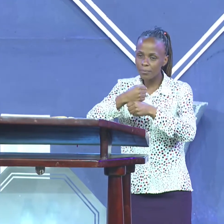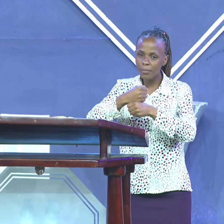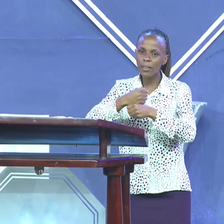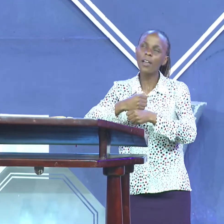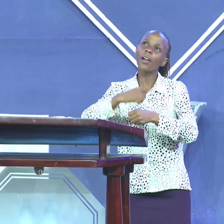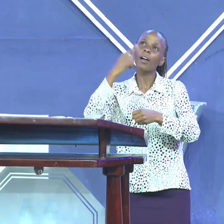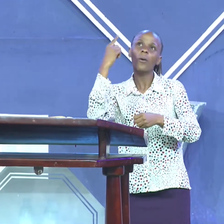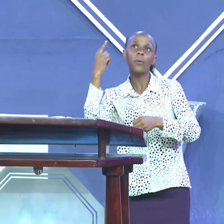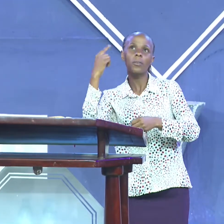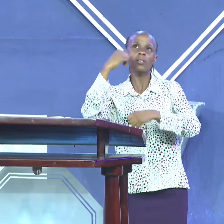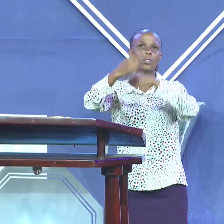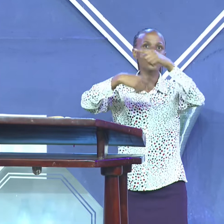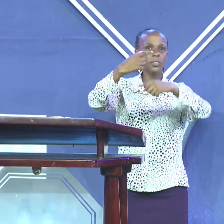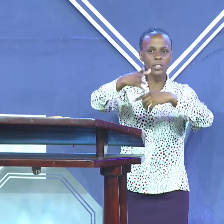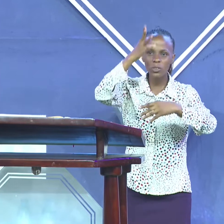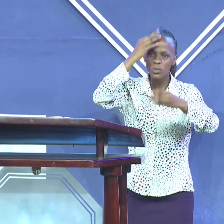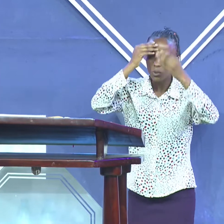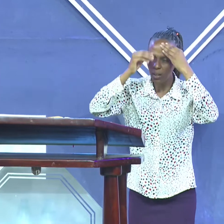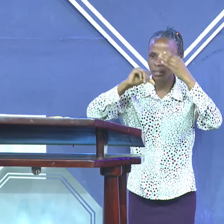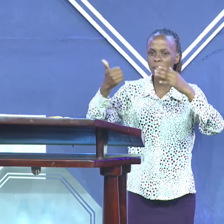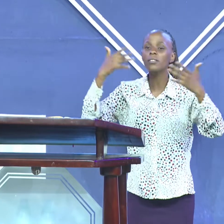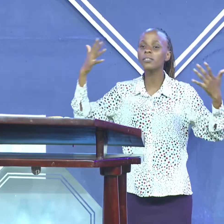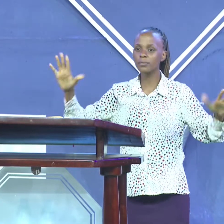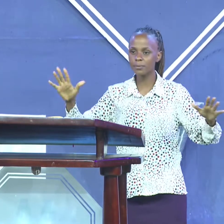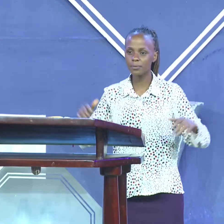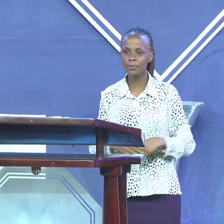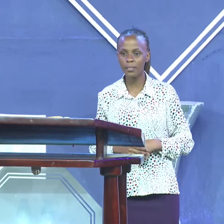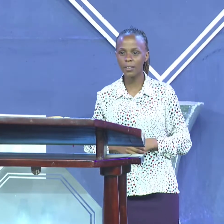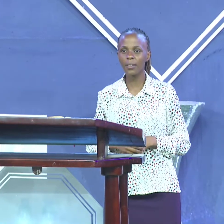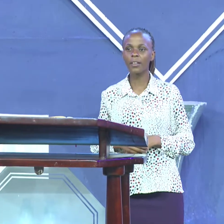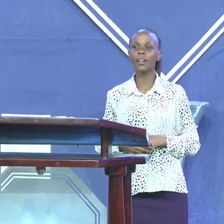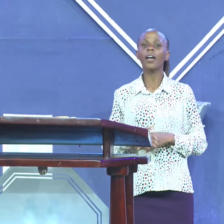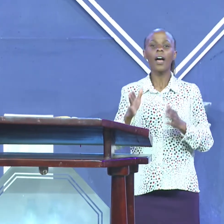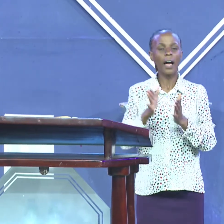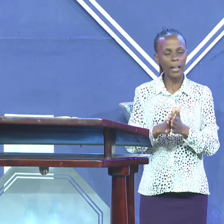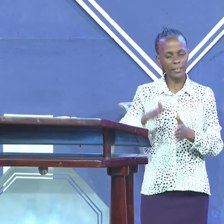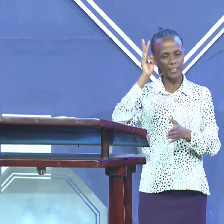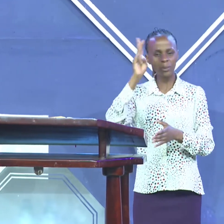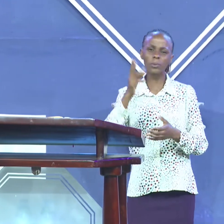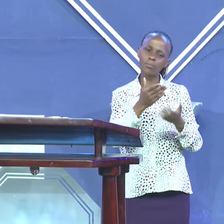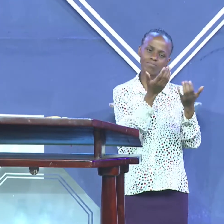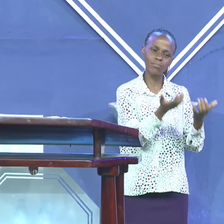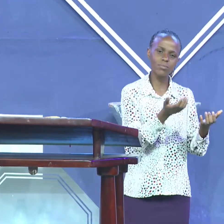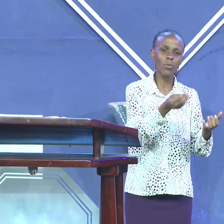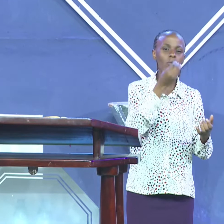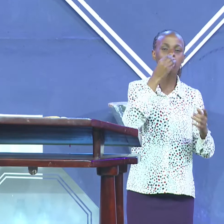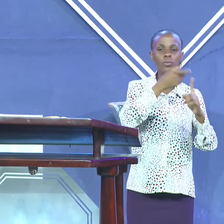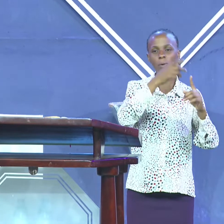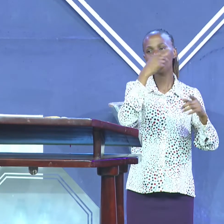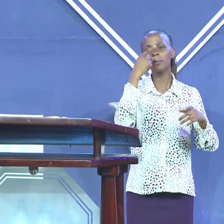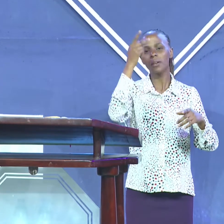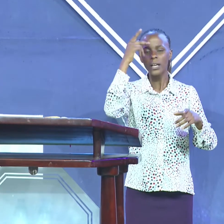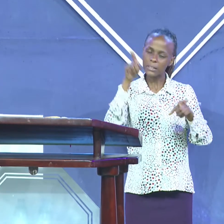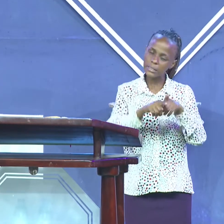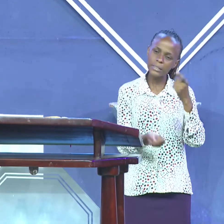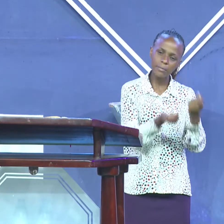they were girls. One was still at school and the other had finished. But they used to get food from their